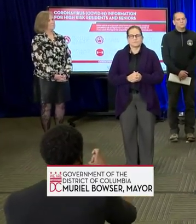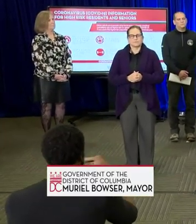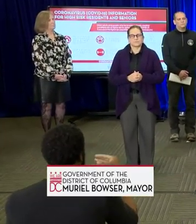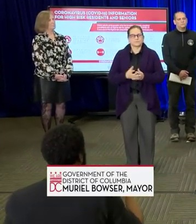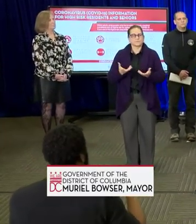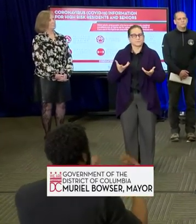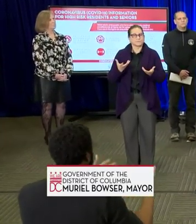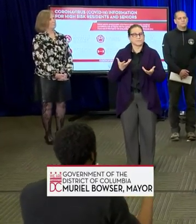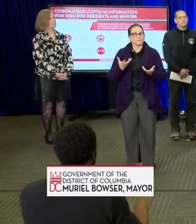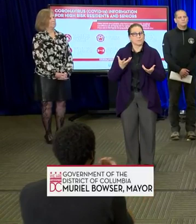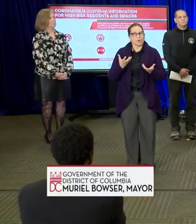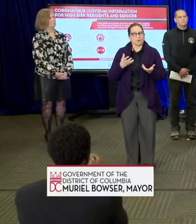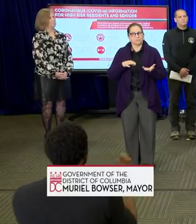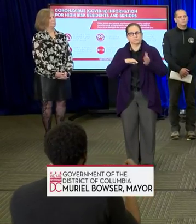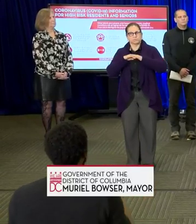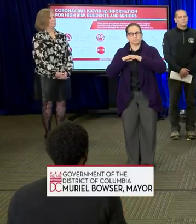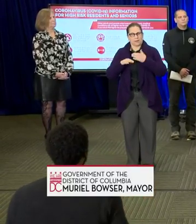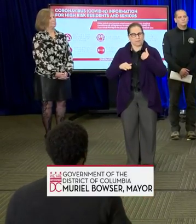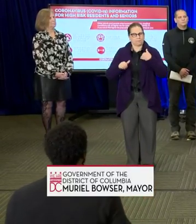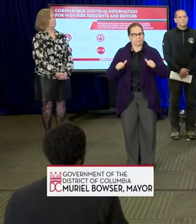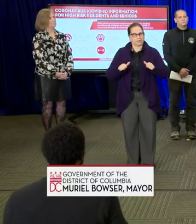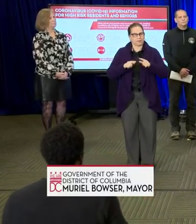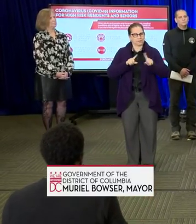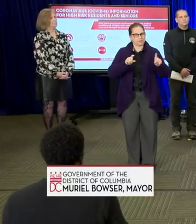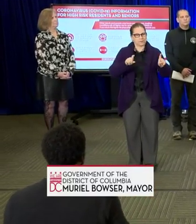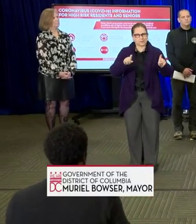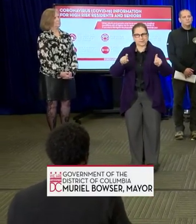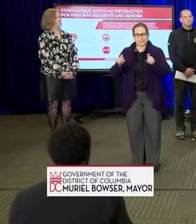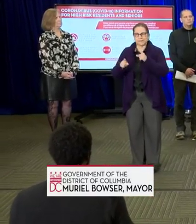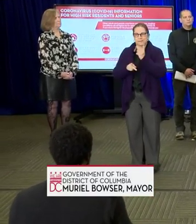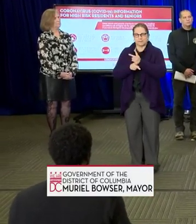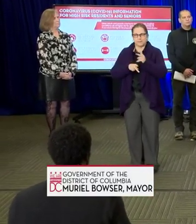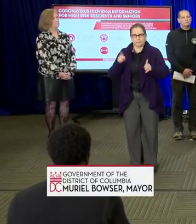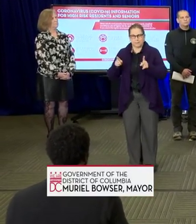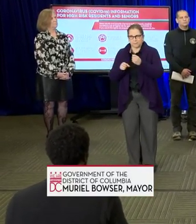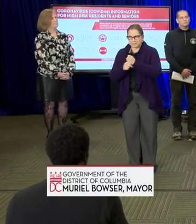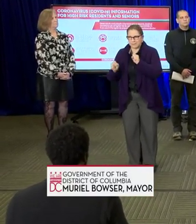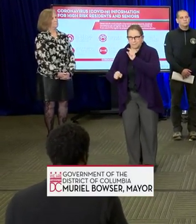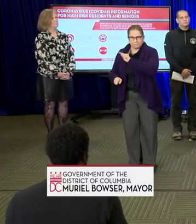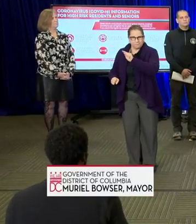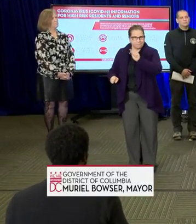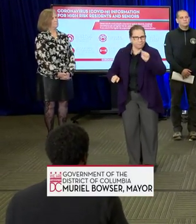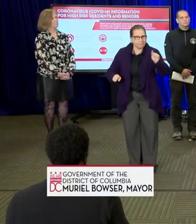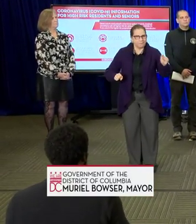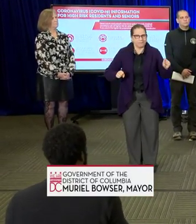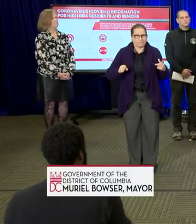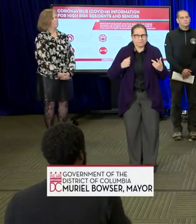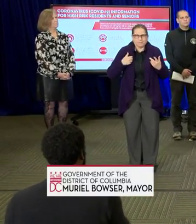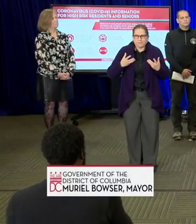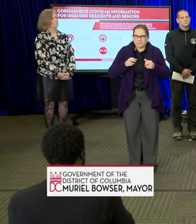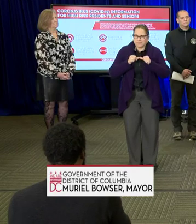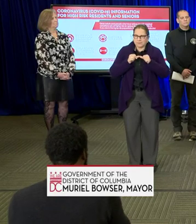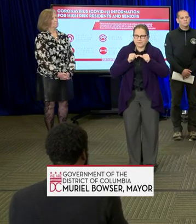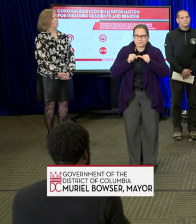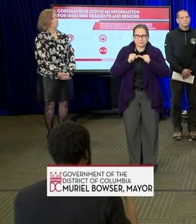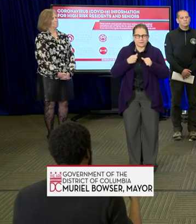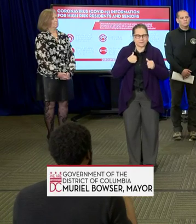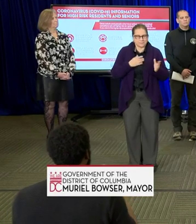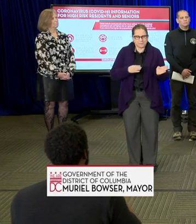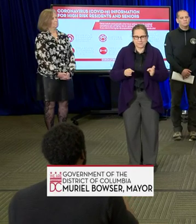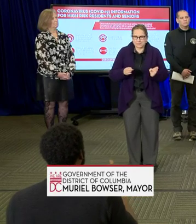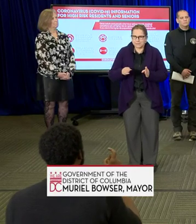care. And that we can do all the logistics and planning, but we need a centralized